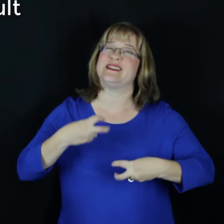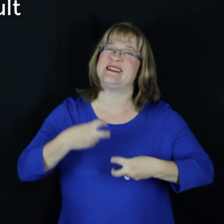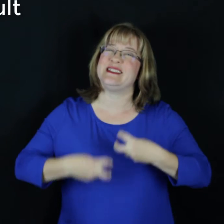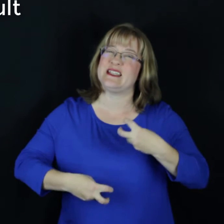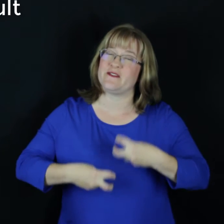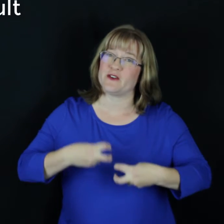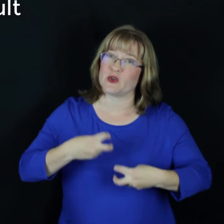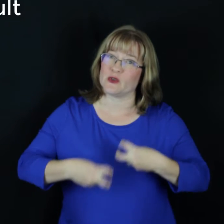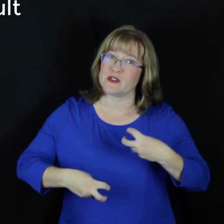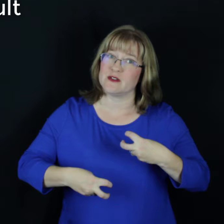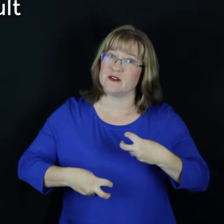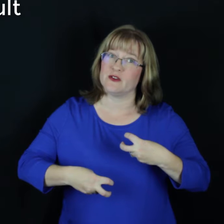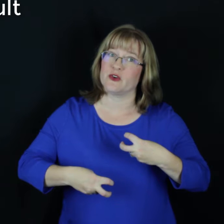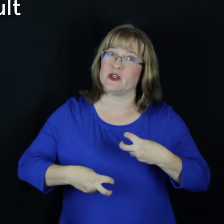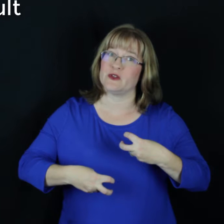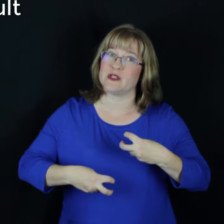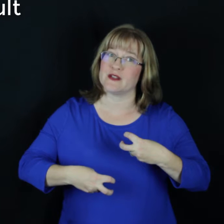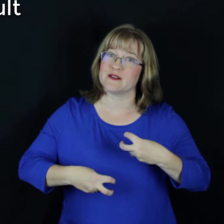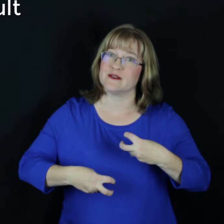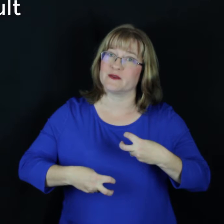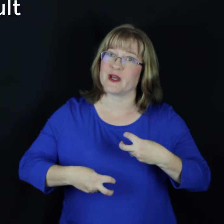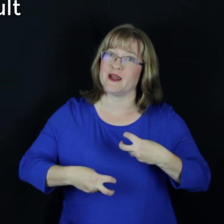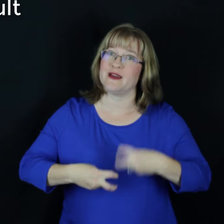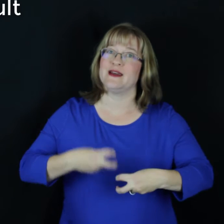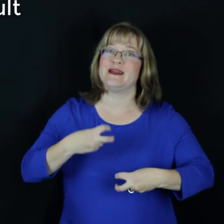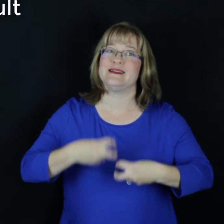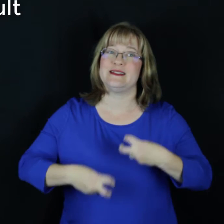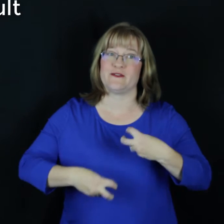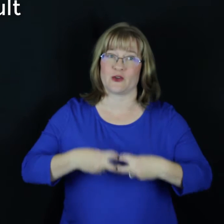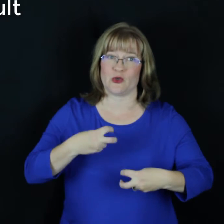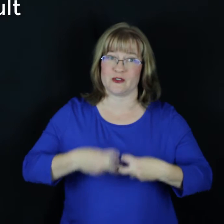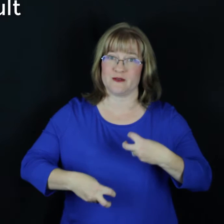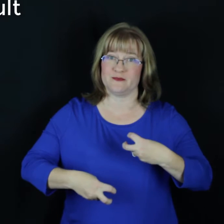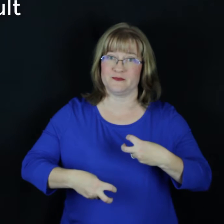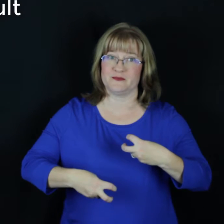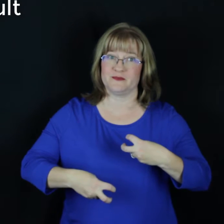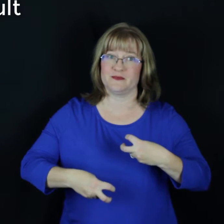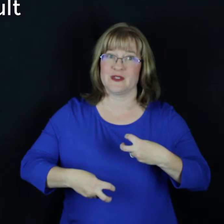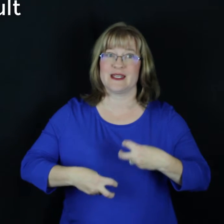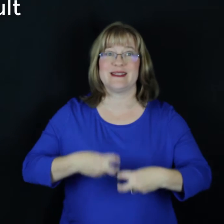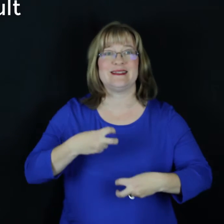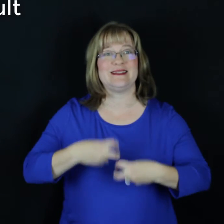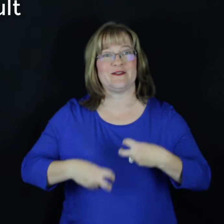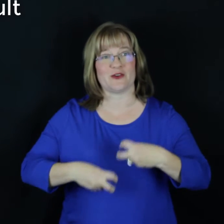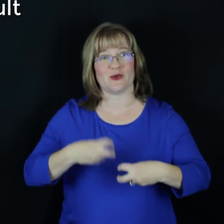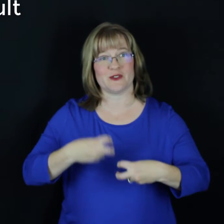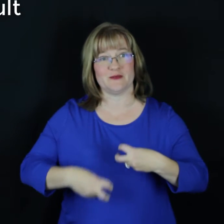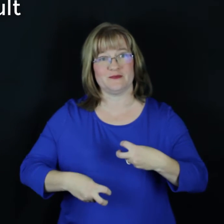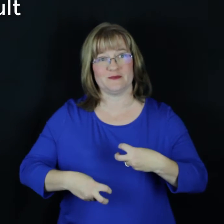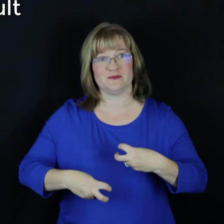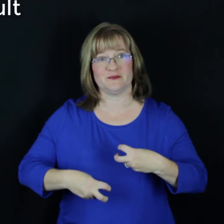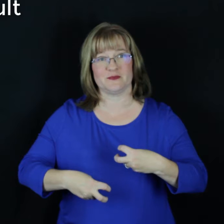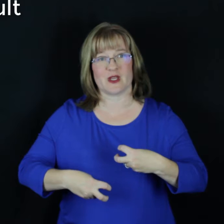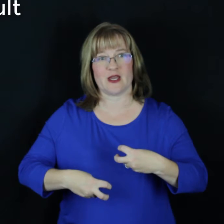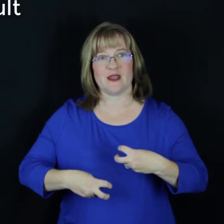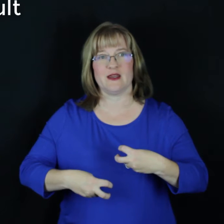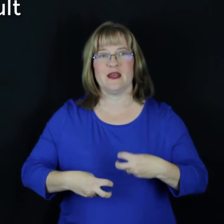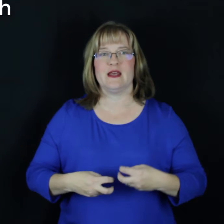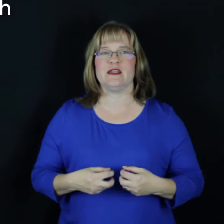it's difficult, you're going to do this, okay? Difficult. Difficult. Okay?